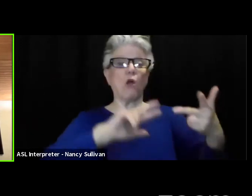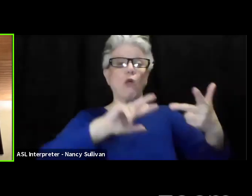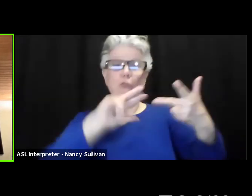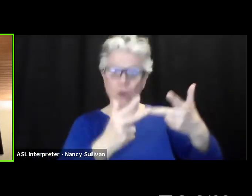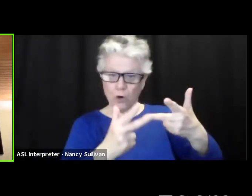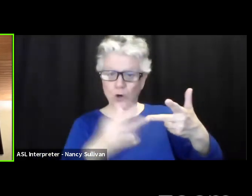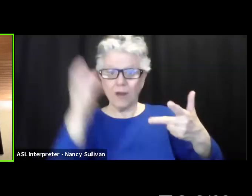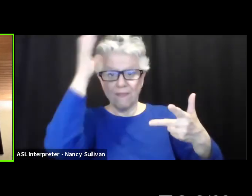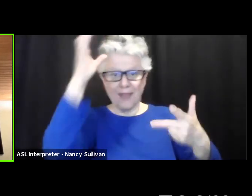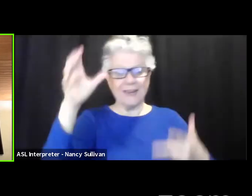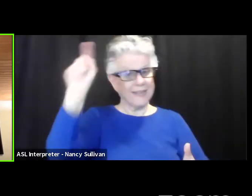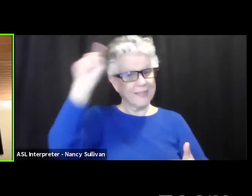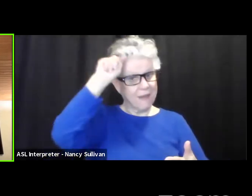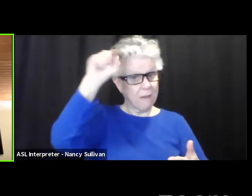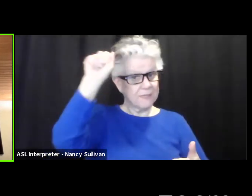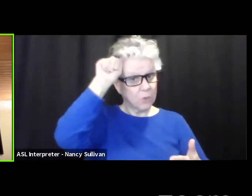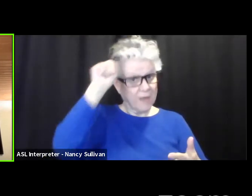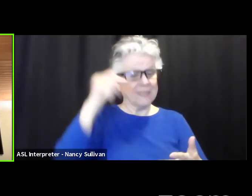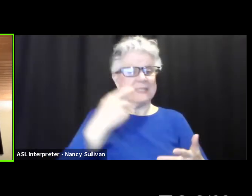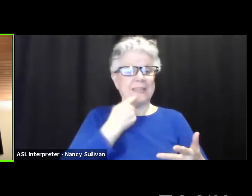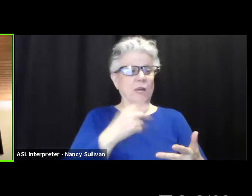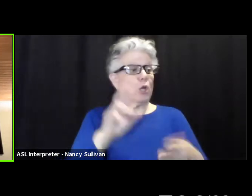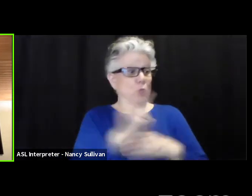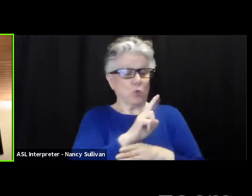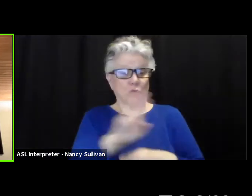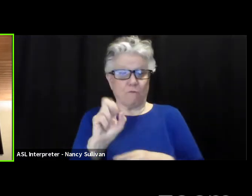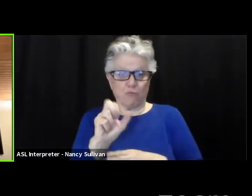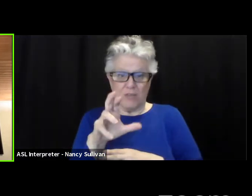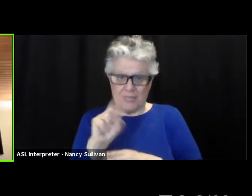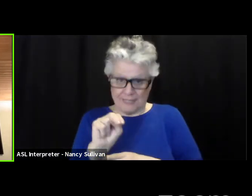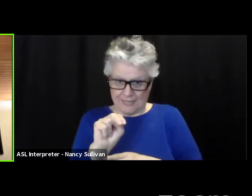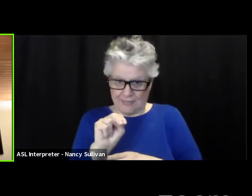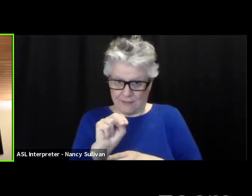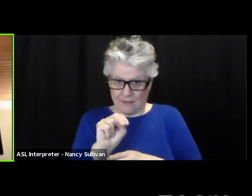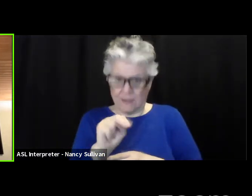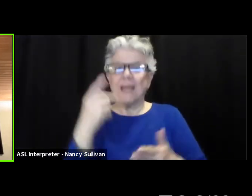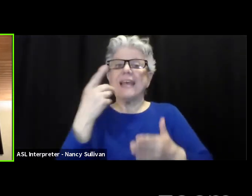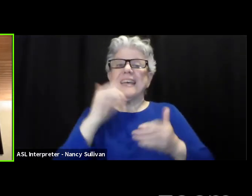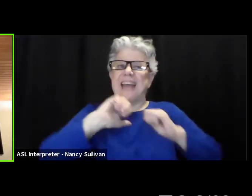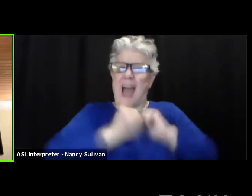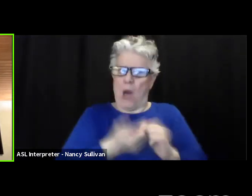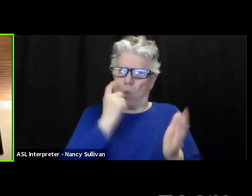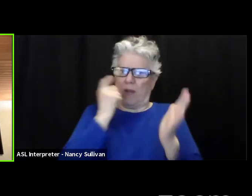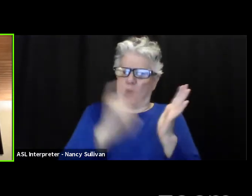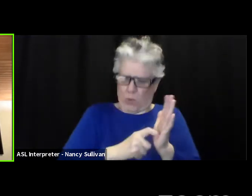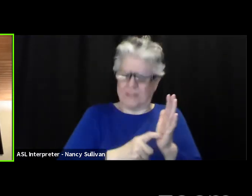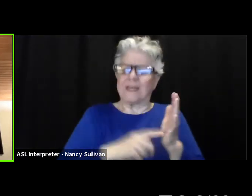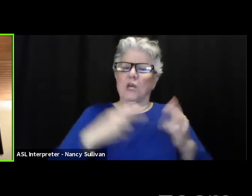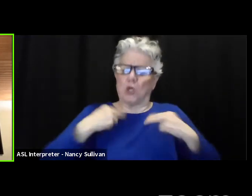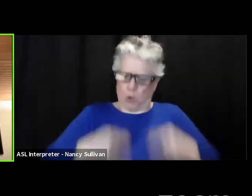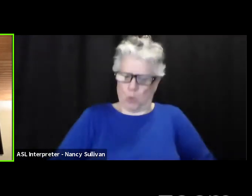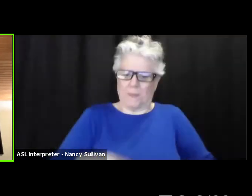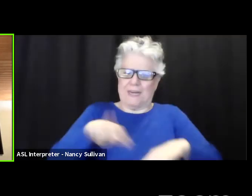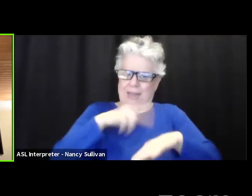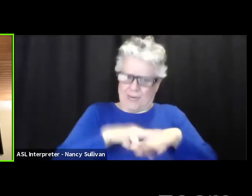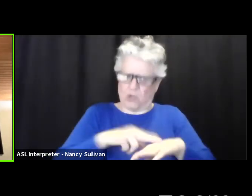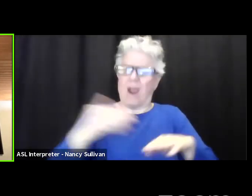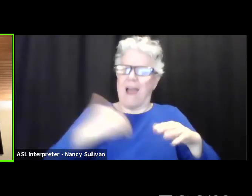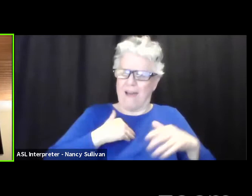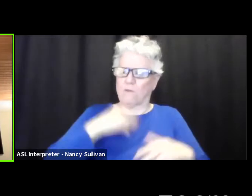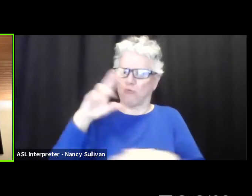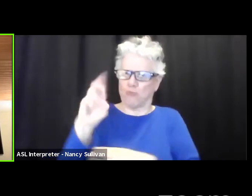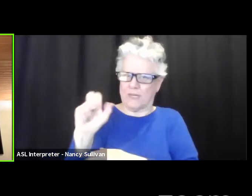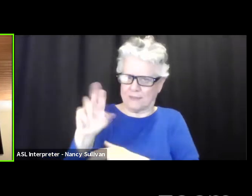that Aquinas taught that the use of reason is what specifies human nature, and that the use of reason is